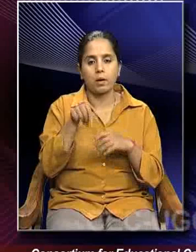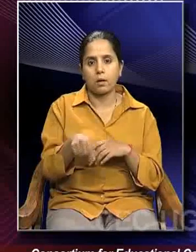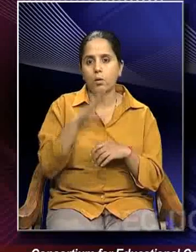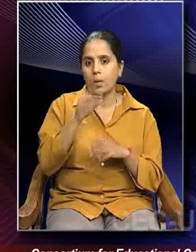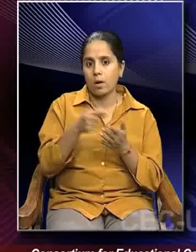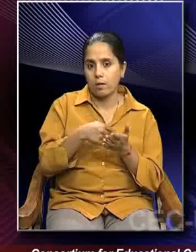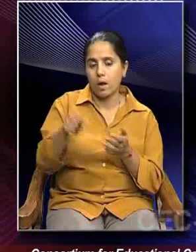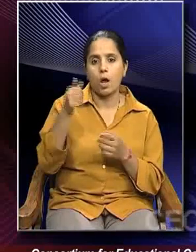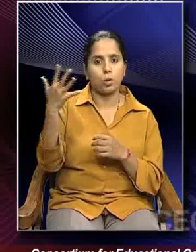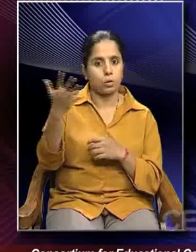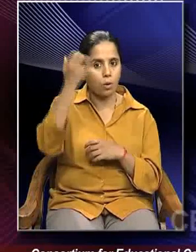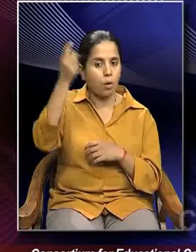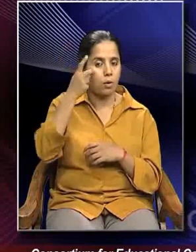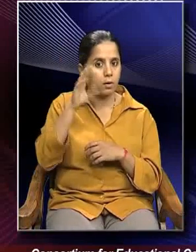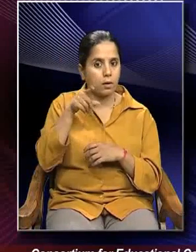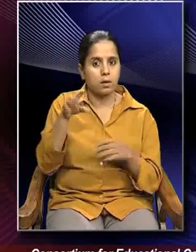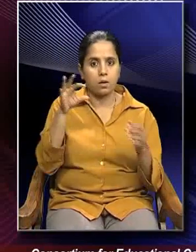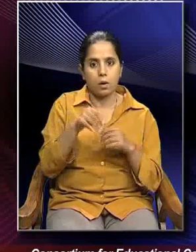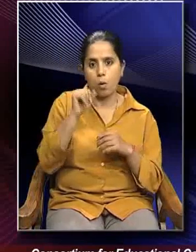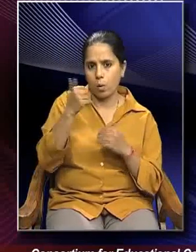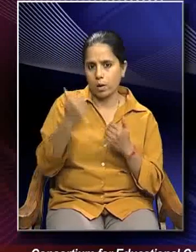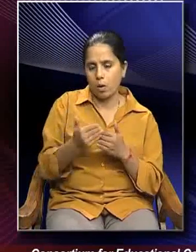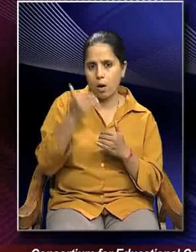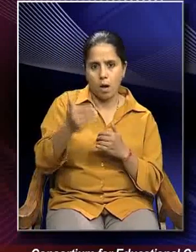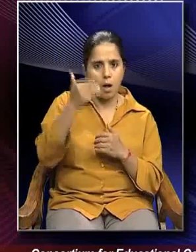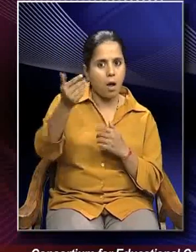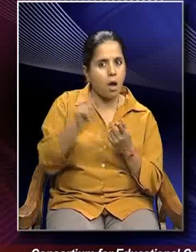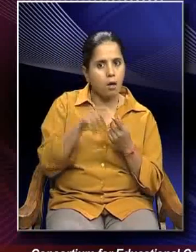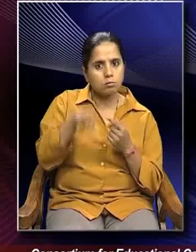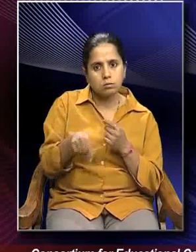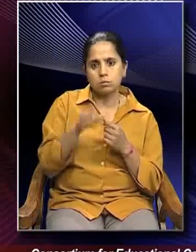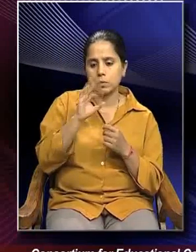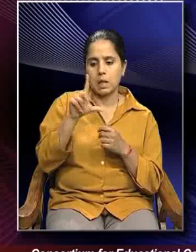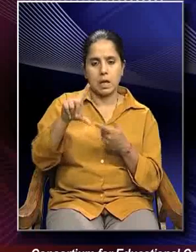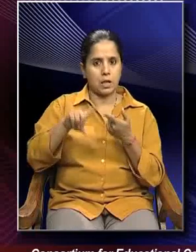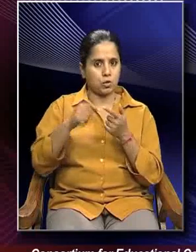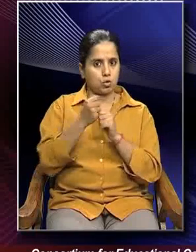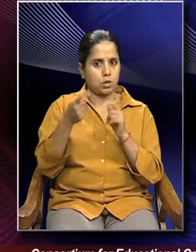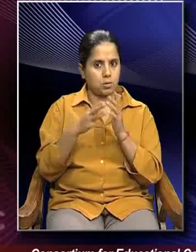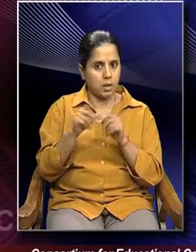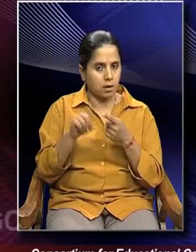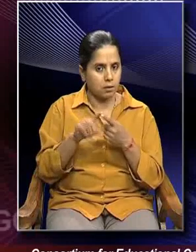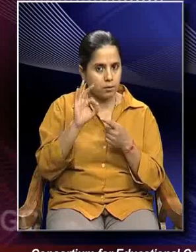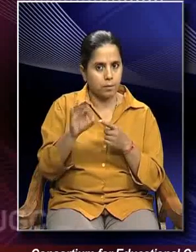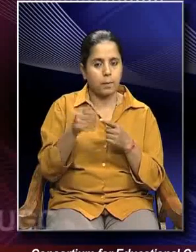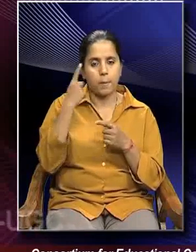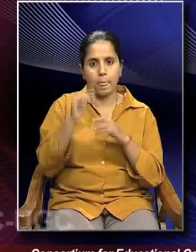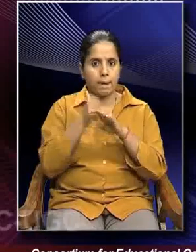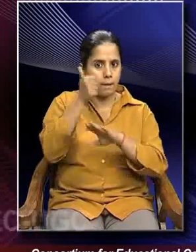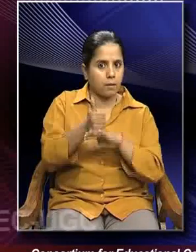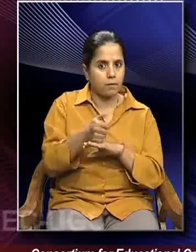of authority is based on its coming from a legitimate body set up for the purpose